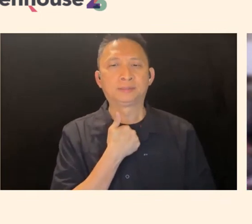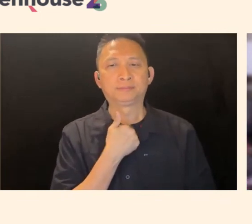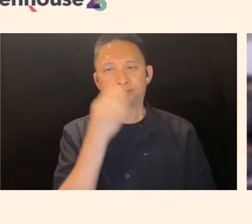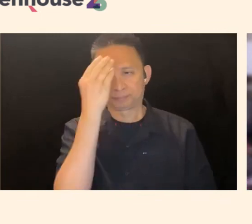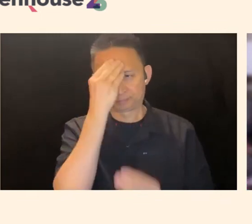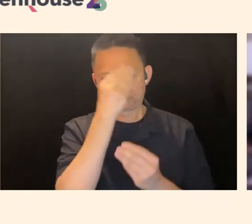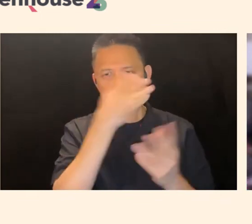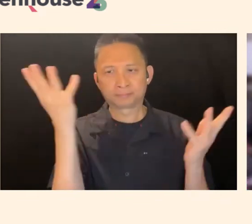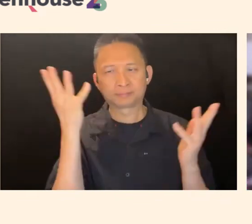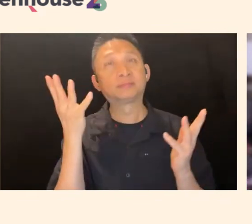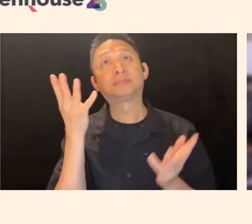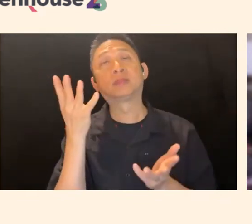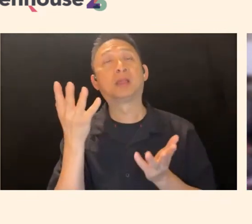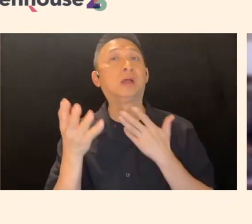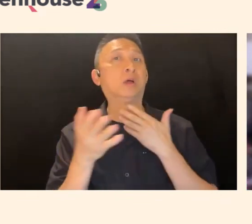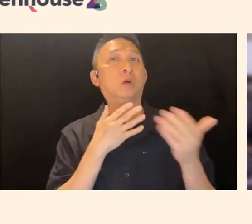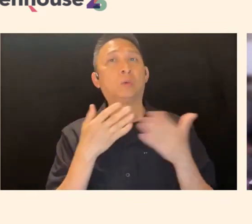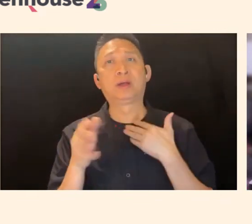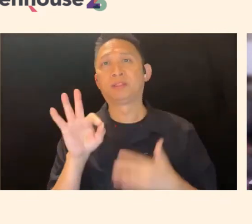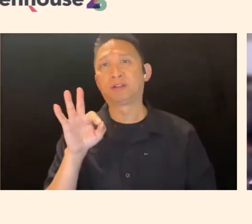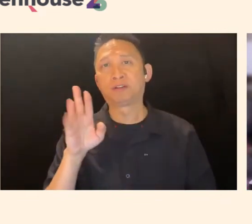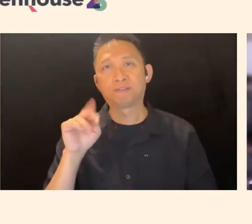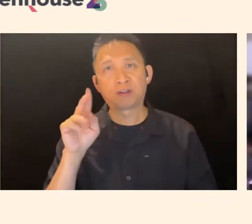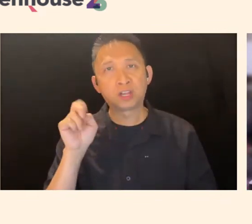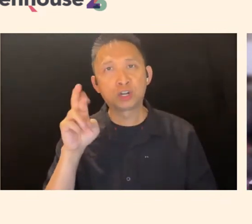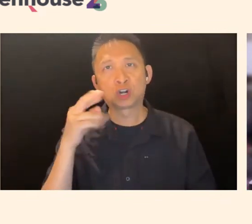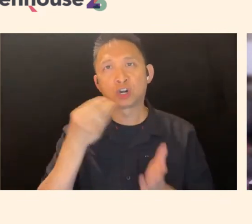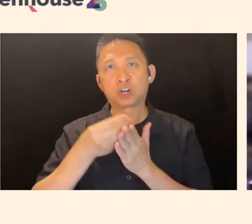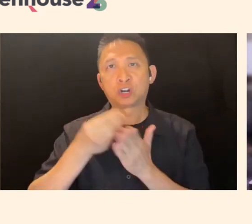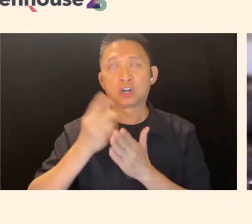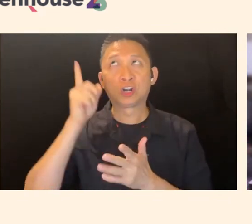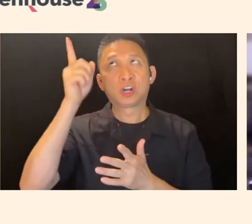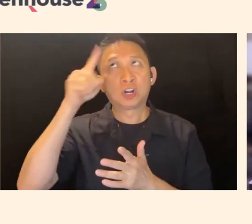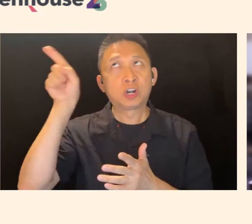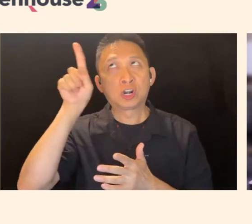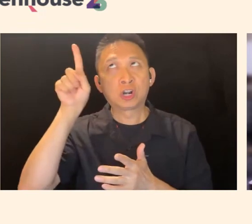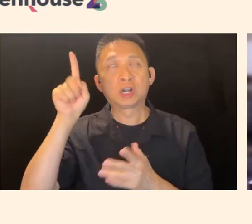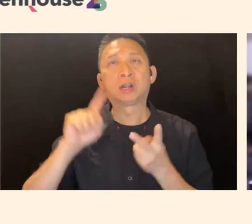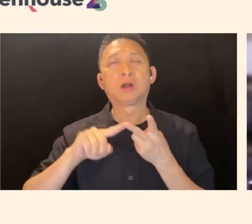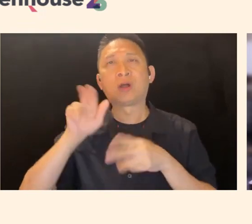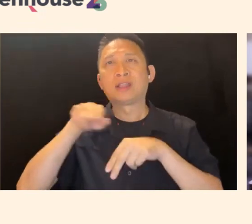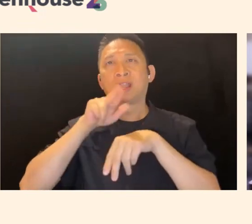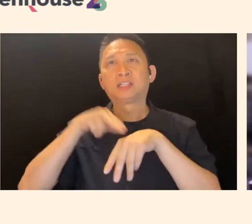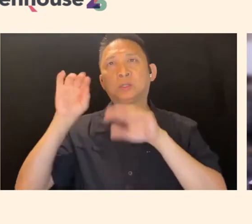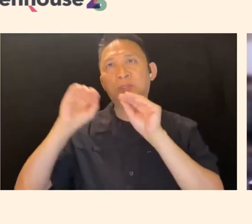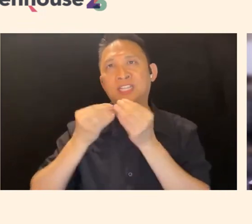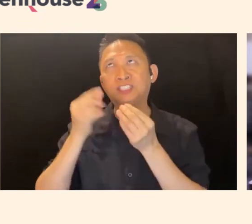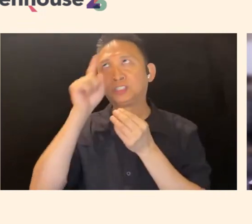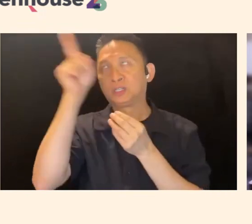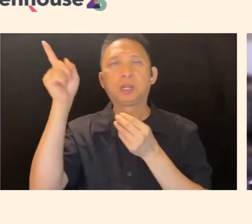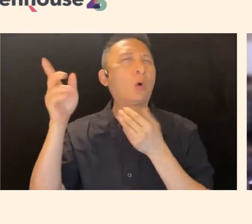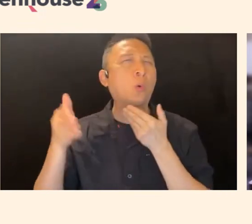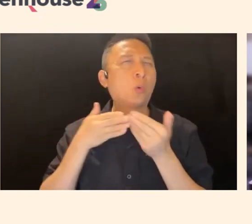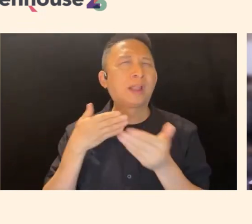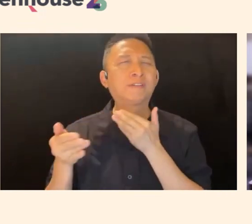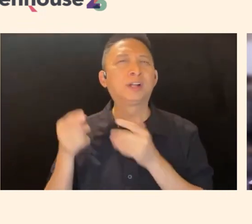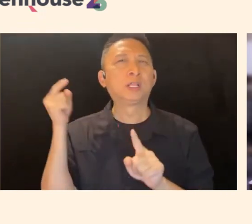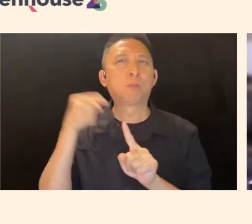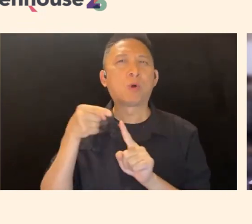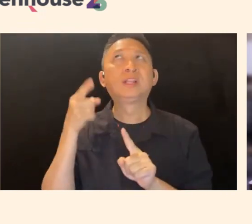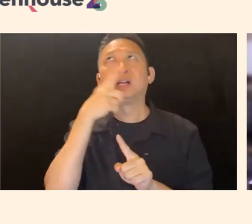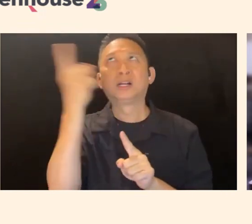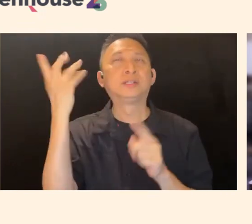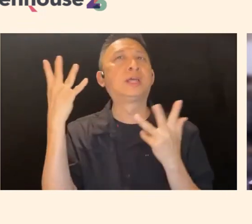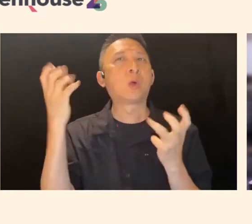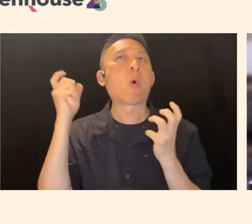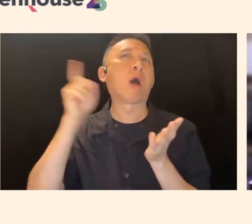it's funders or like national organizations, whatever it is, there is this deep desire for data and information,